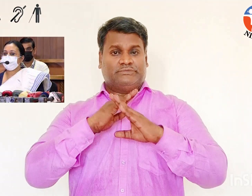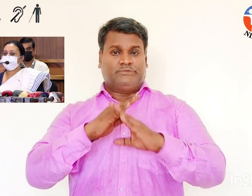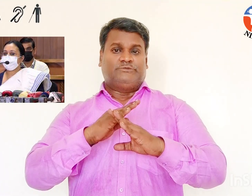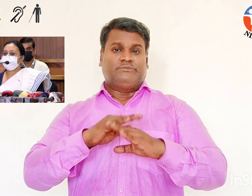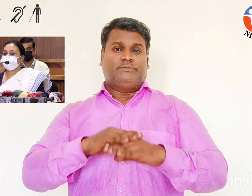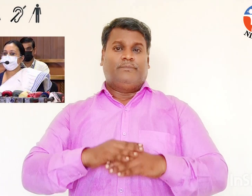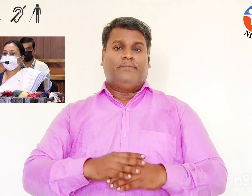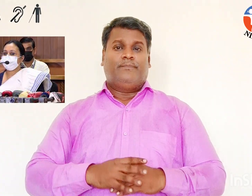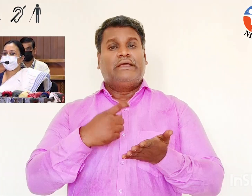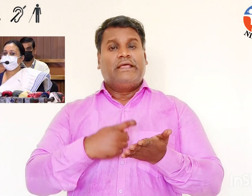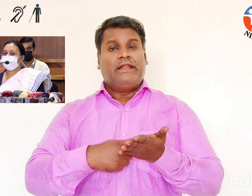Veena George.